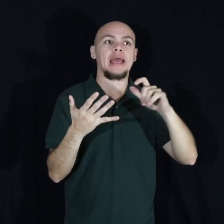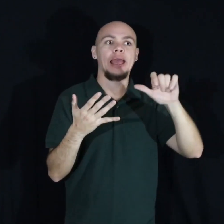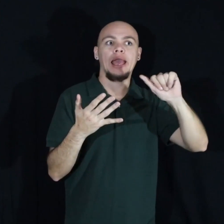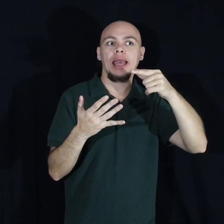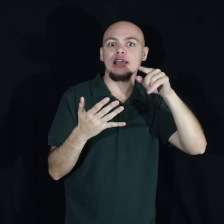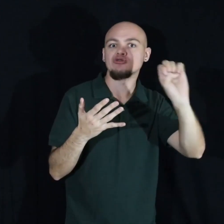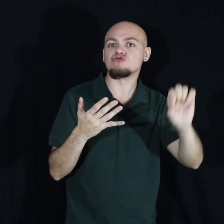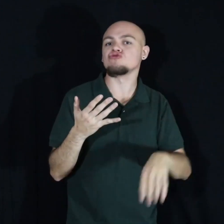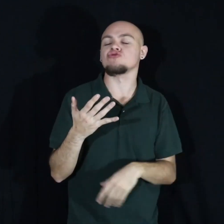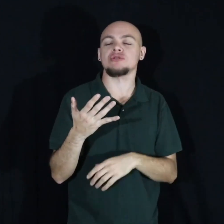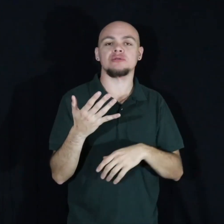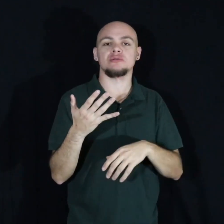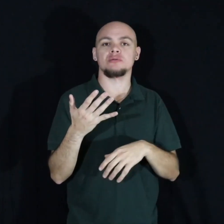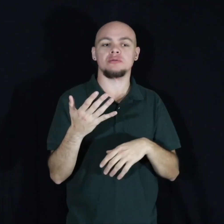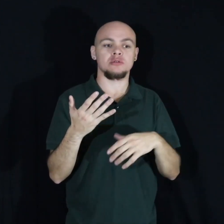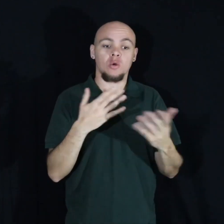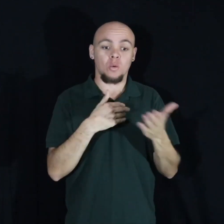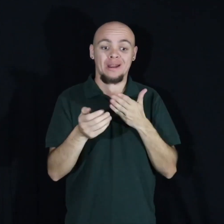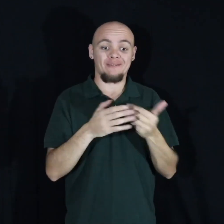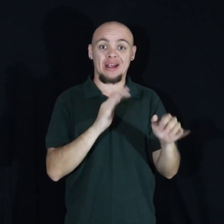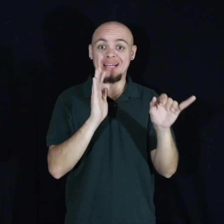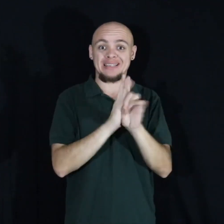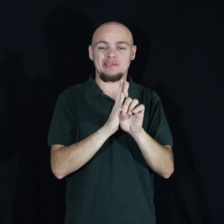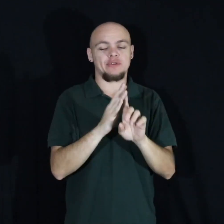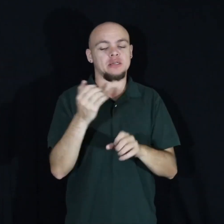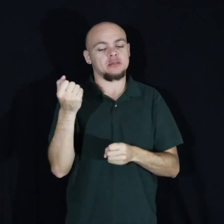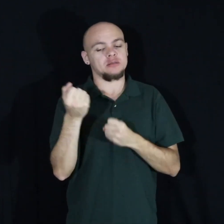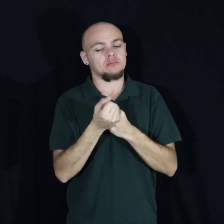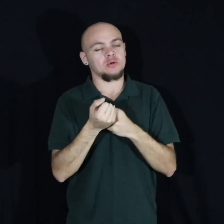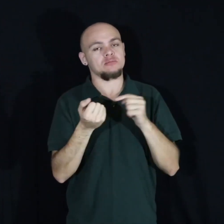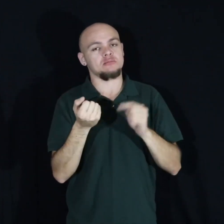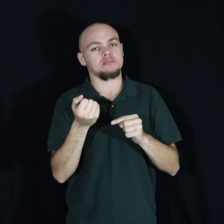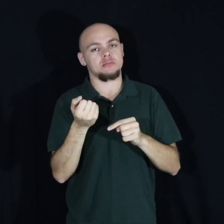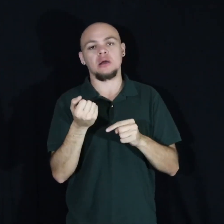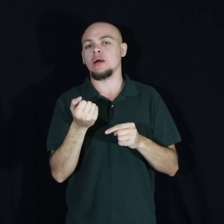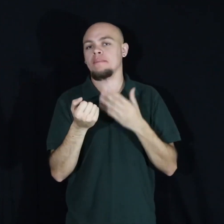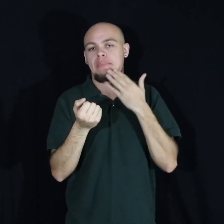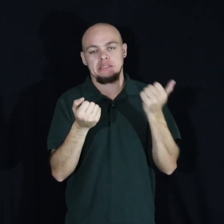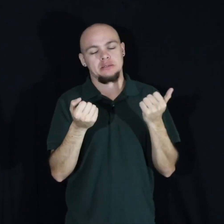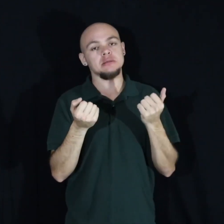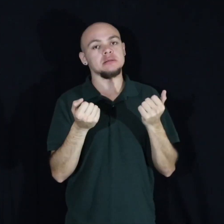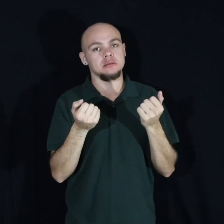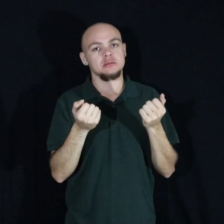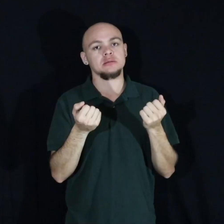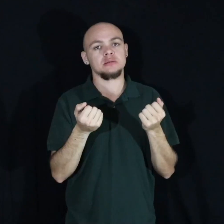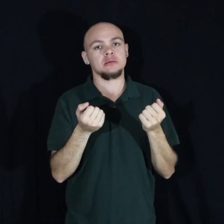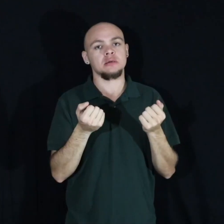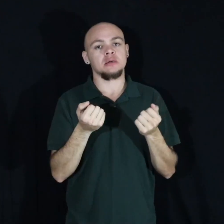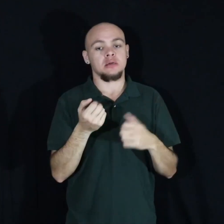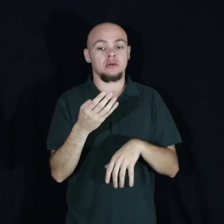humans use to define themselves. When we intentionally combine that with